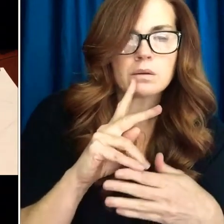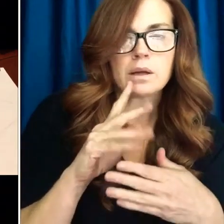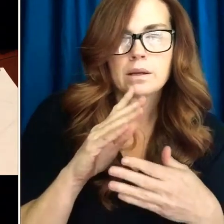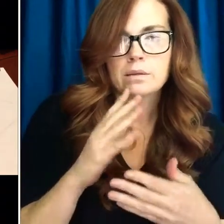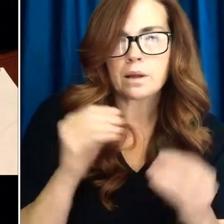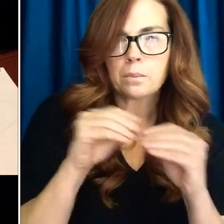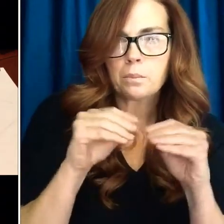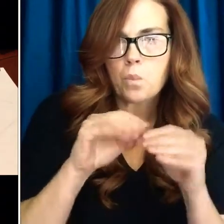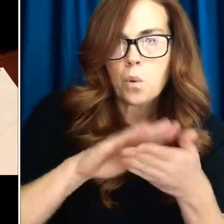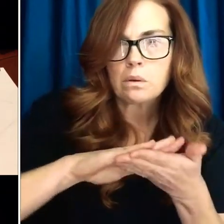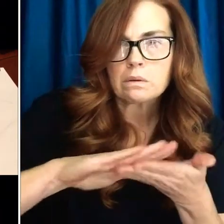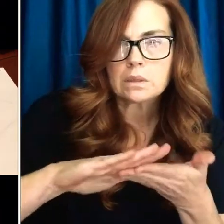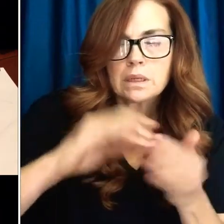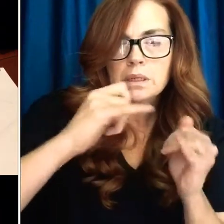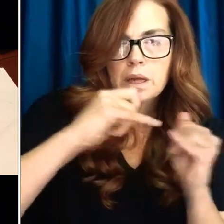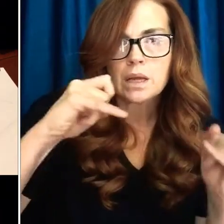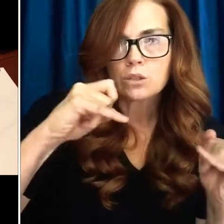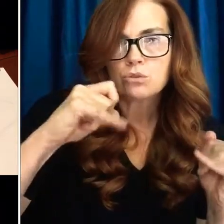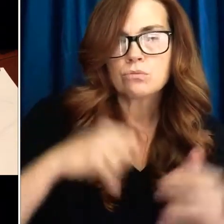because we want those light lines.